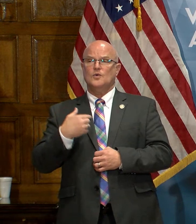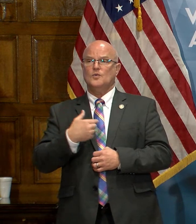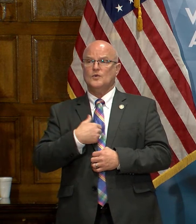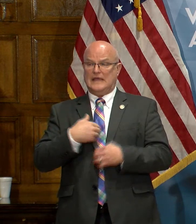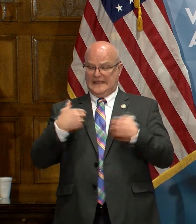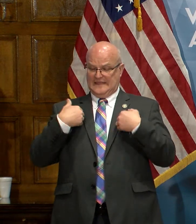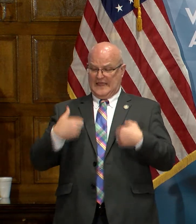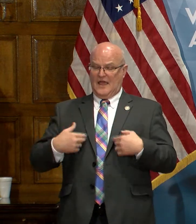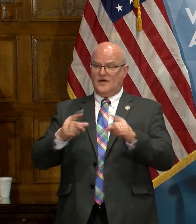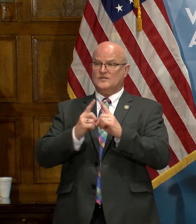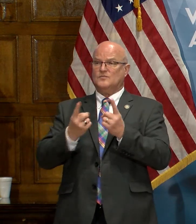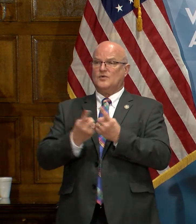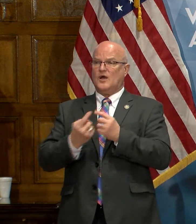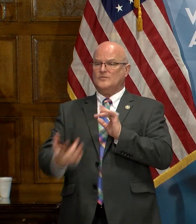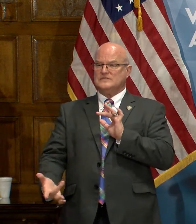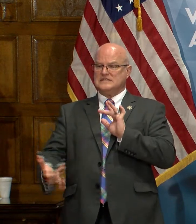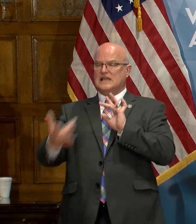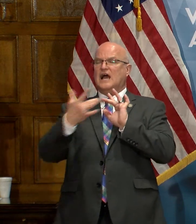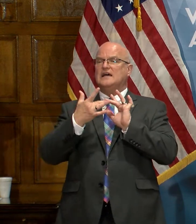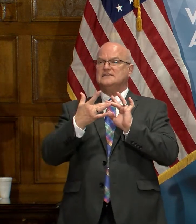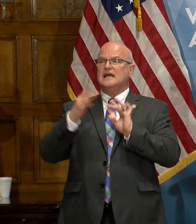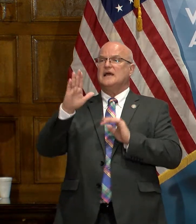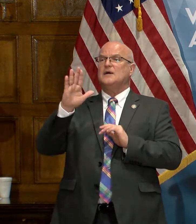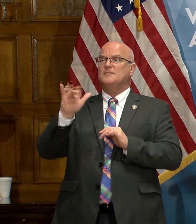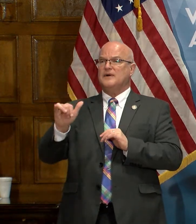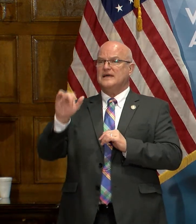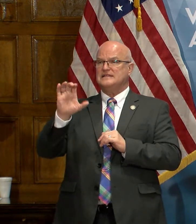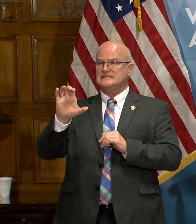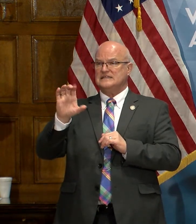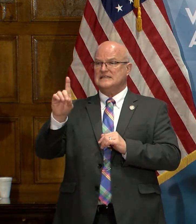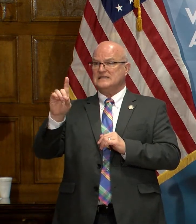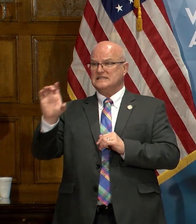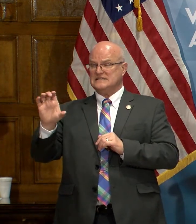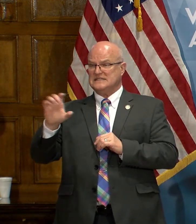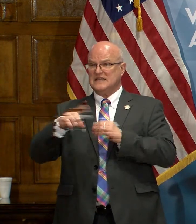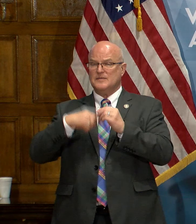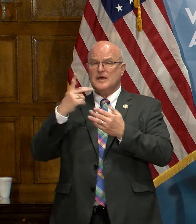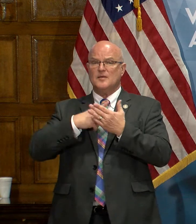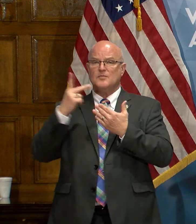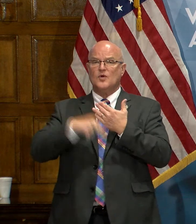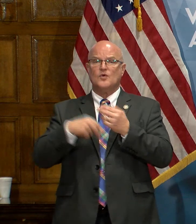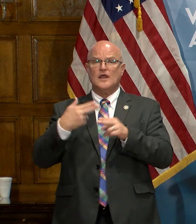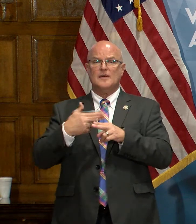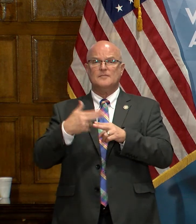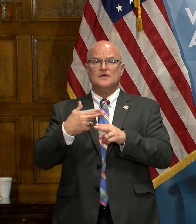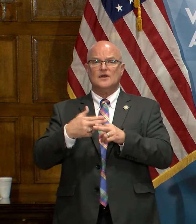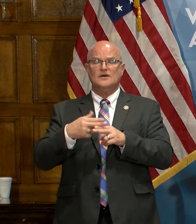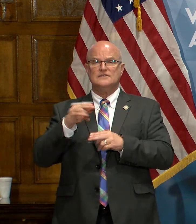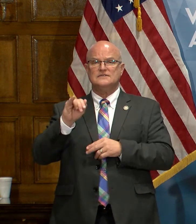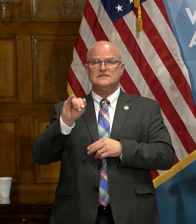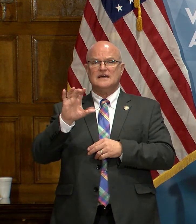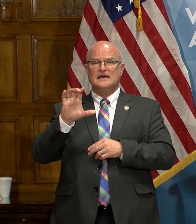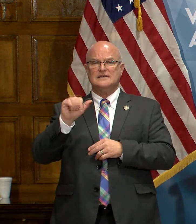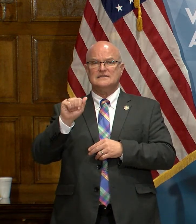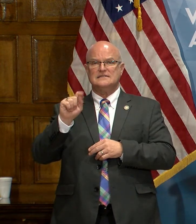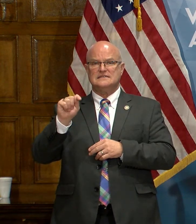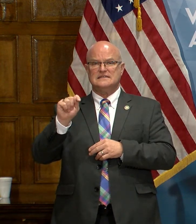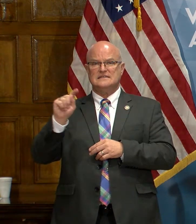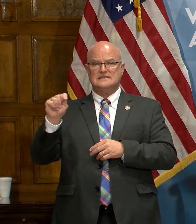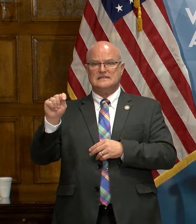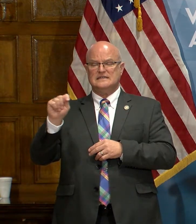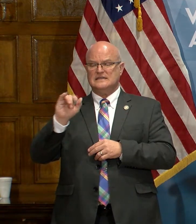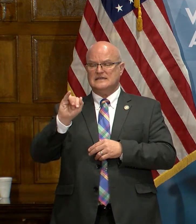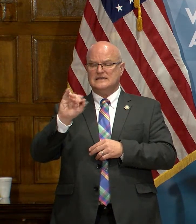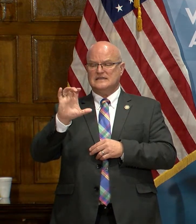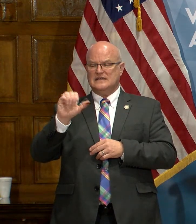that is the health department was contacted by the CDC regarding a program called ICAT, I-C-A-T-T.